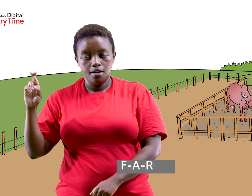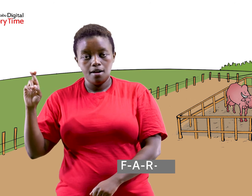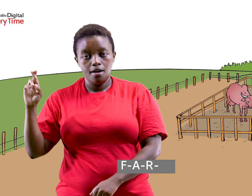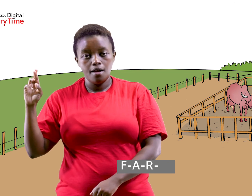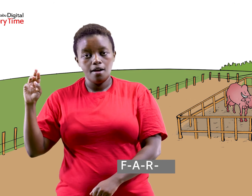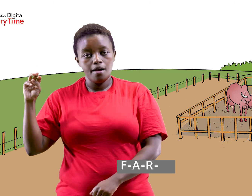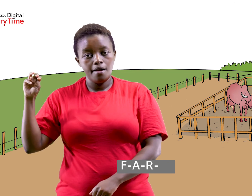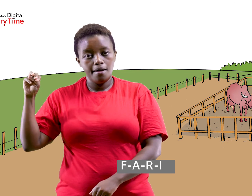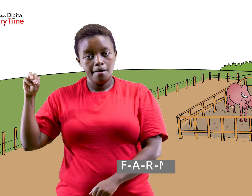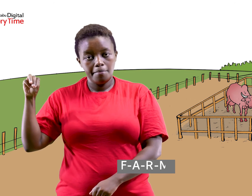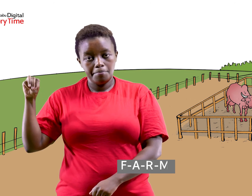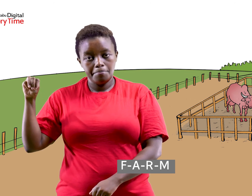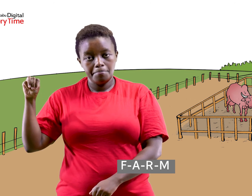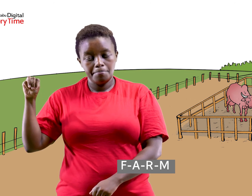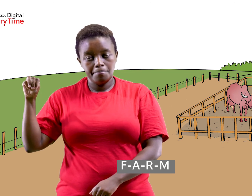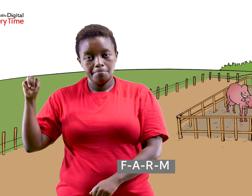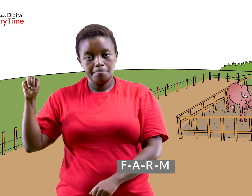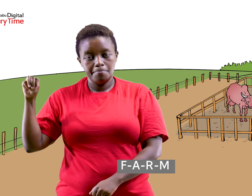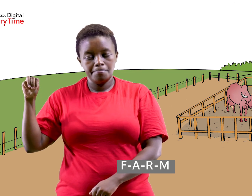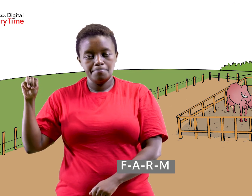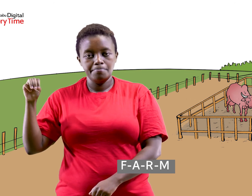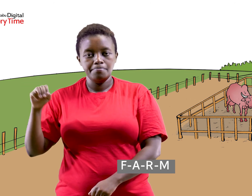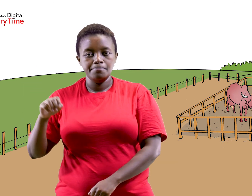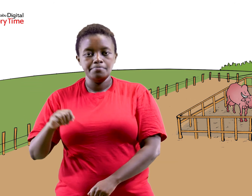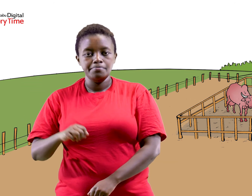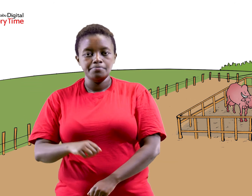F-A-R. M.